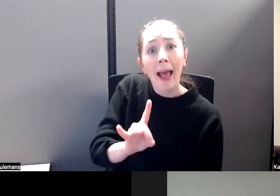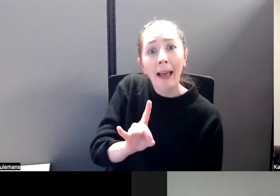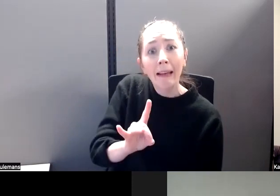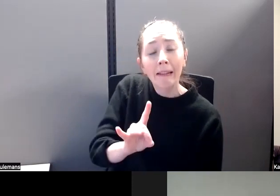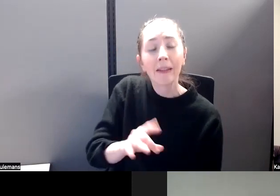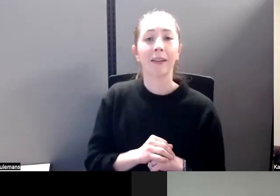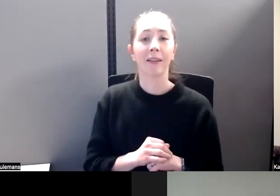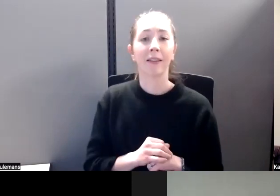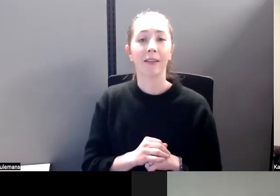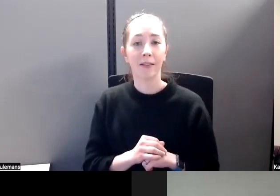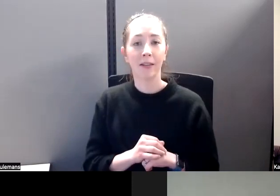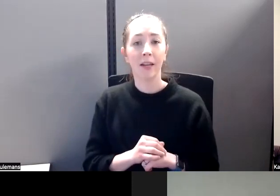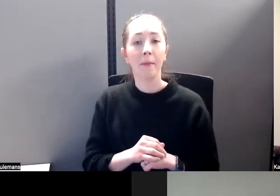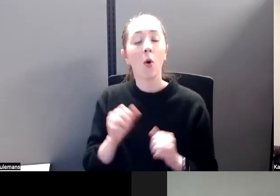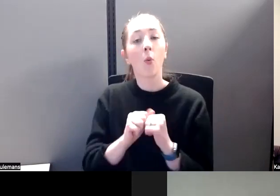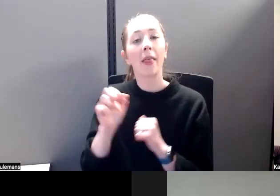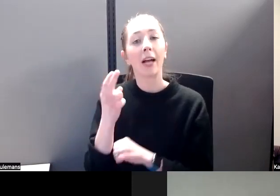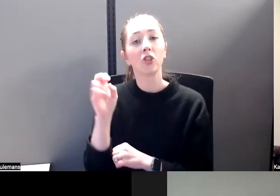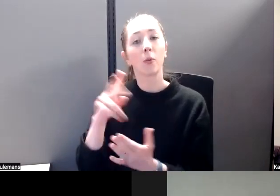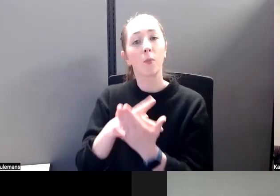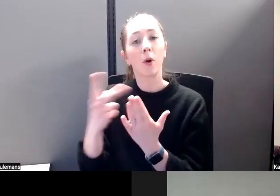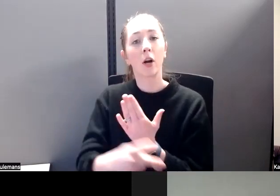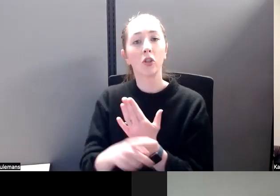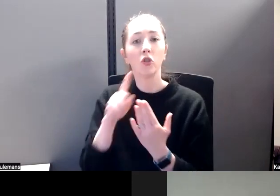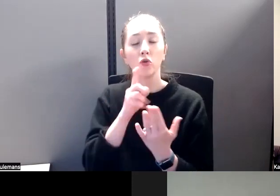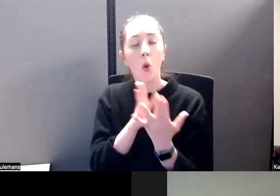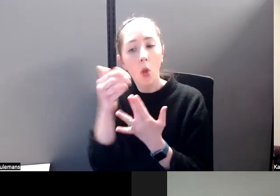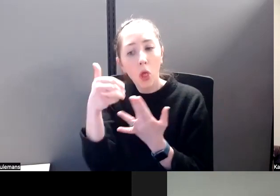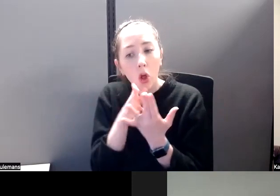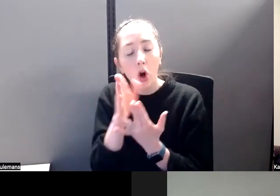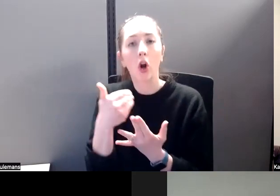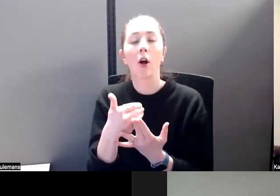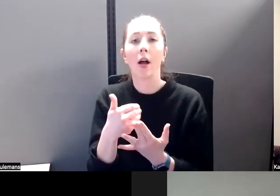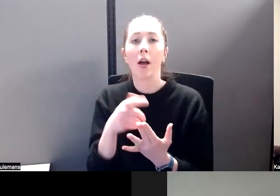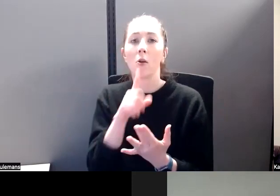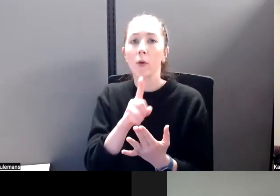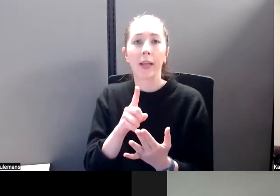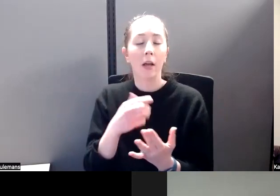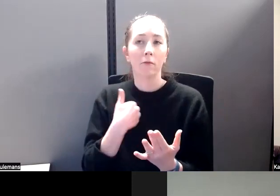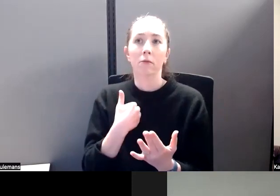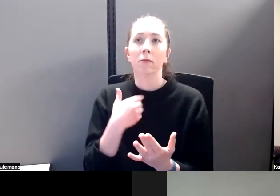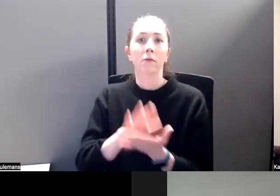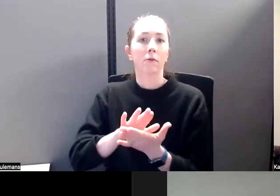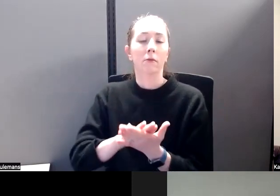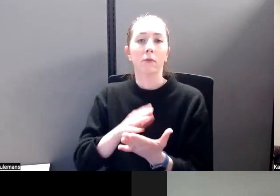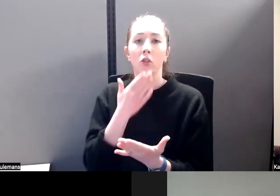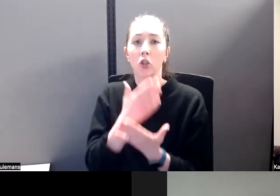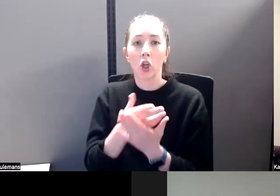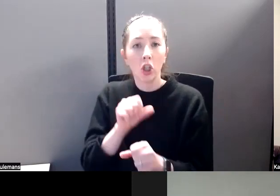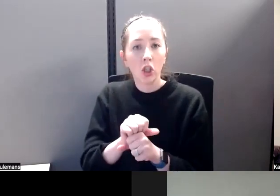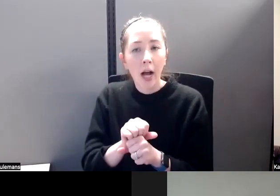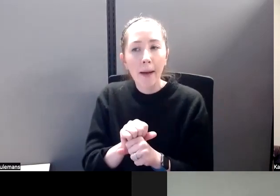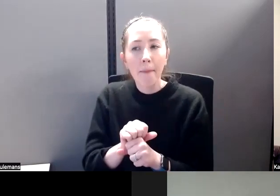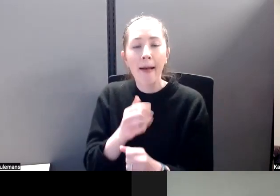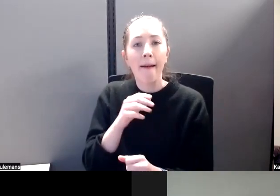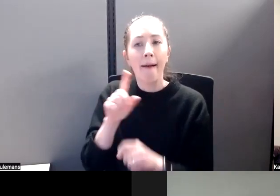But the thing about Ashley's program is that she was so thorough, and I really can't sing her praises enough, in asking the right